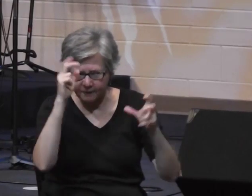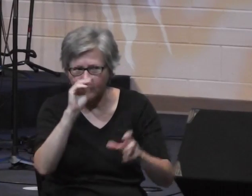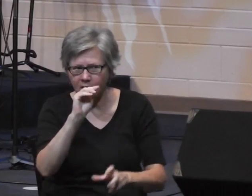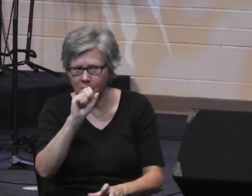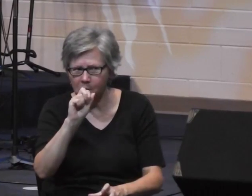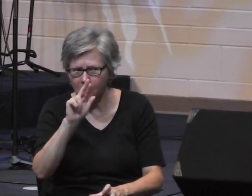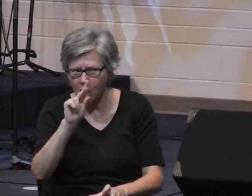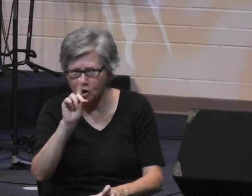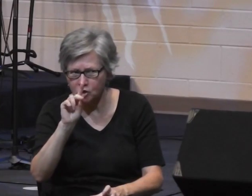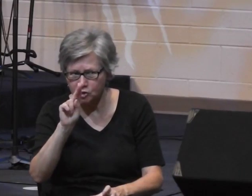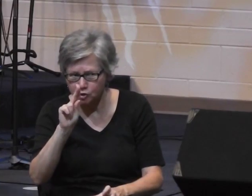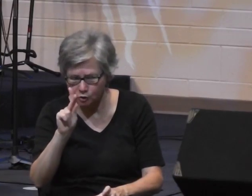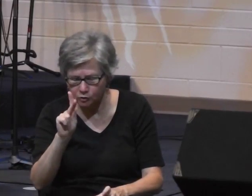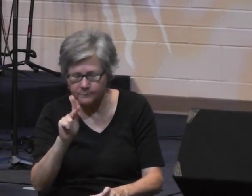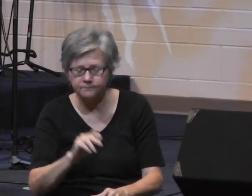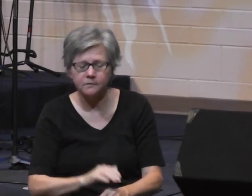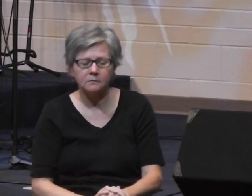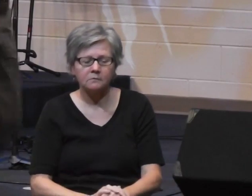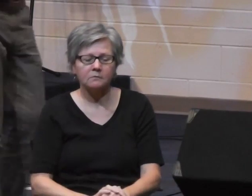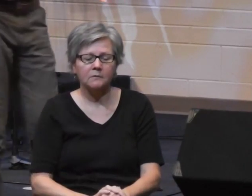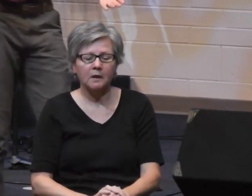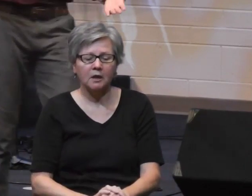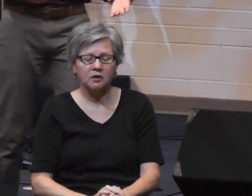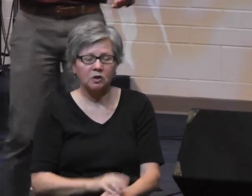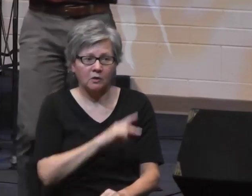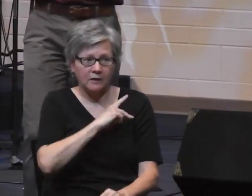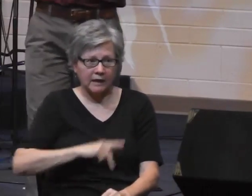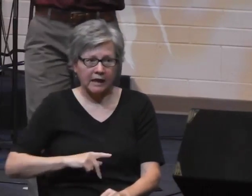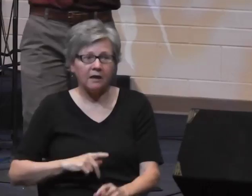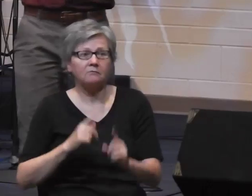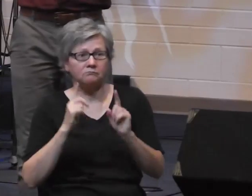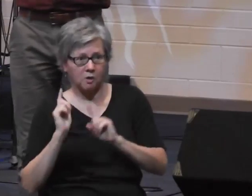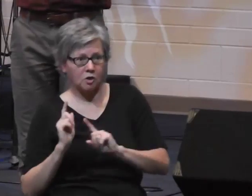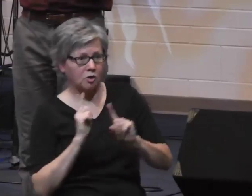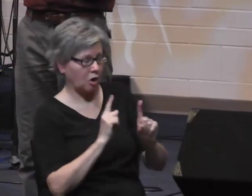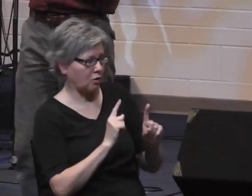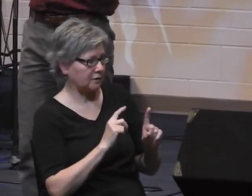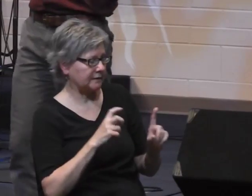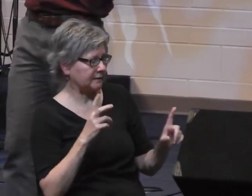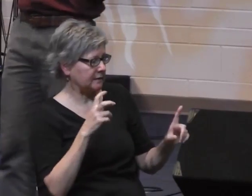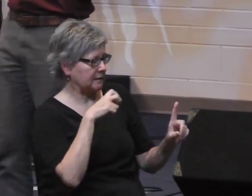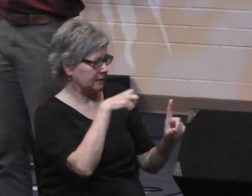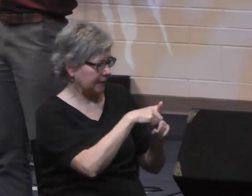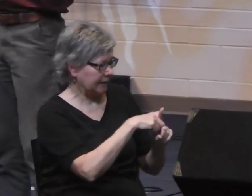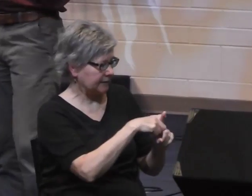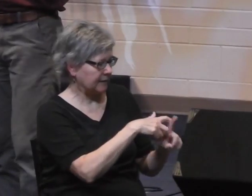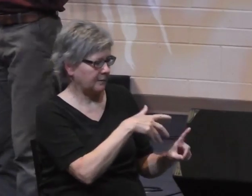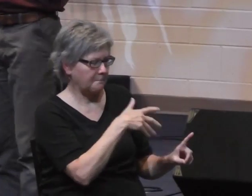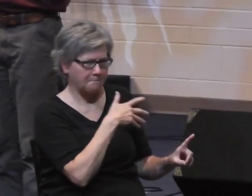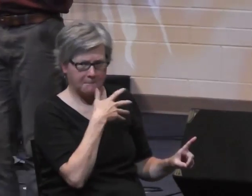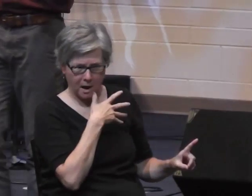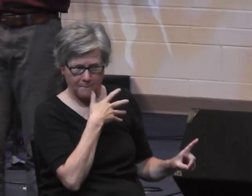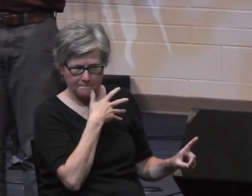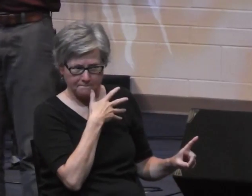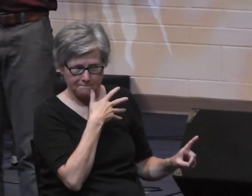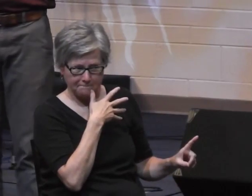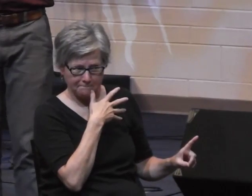normal thing you do when you're going to pick a fight with a beast. He goes and gets his mom. And he takes his mom. Right, that's what you do.